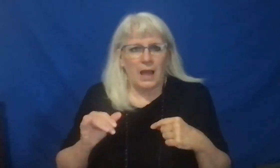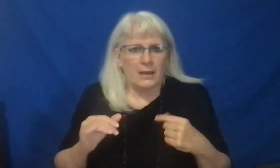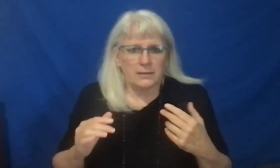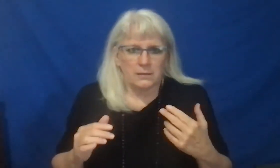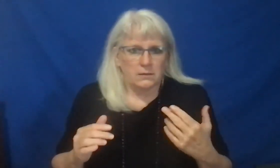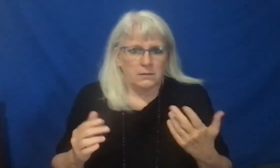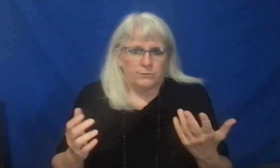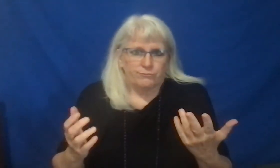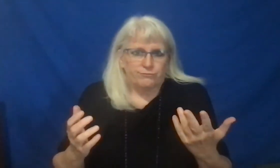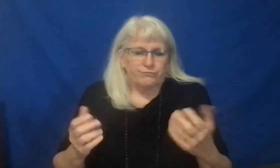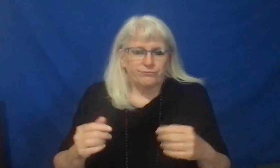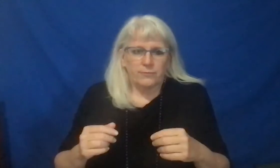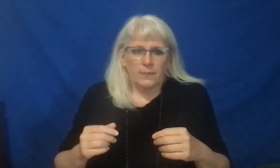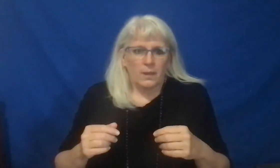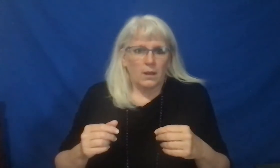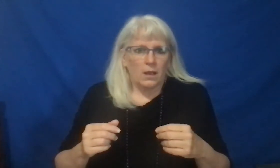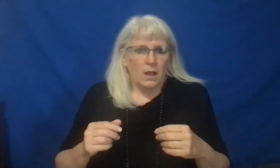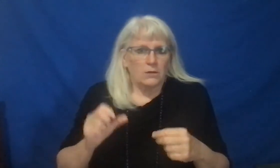in terms of sharing my opinion or sharing,